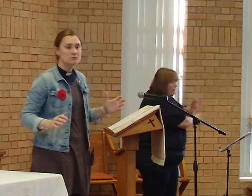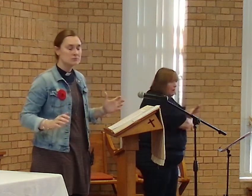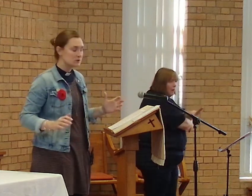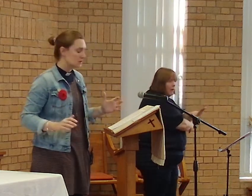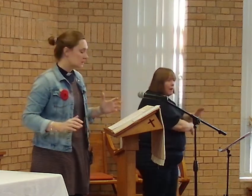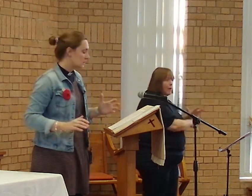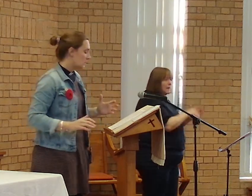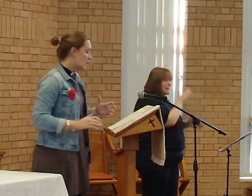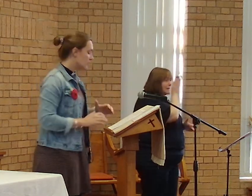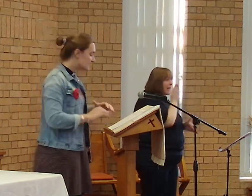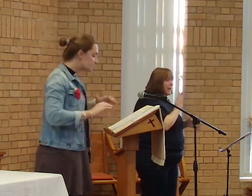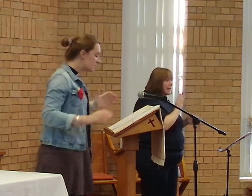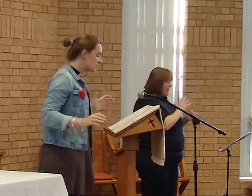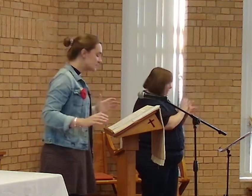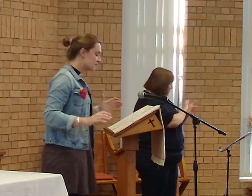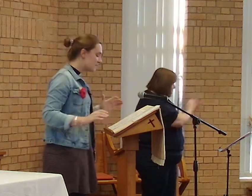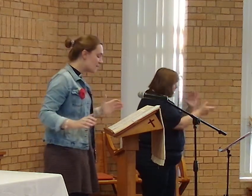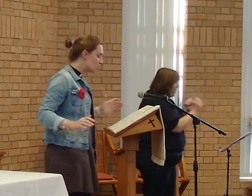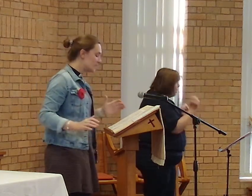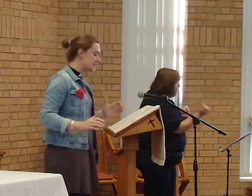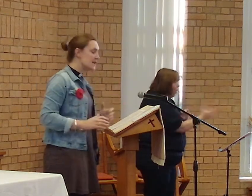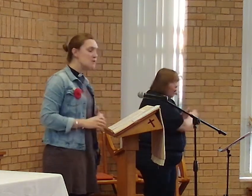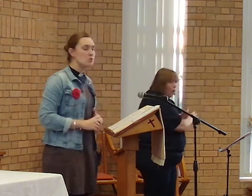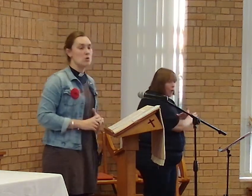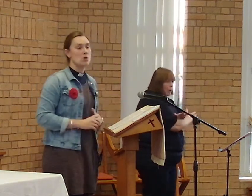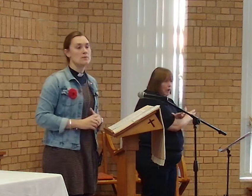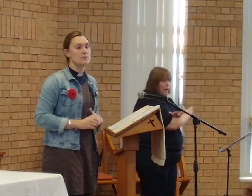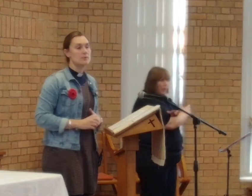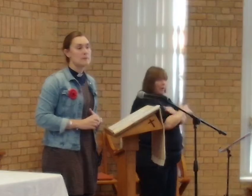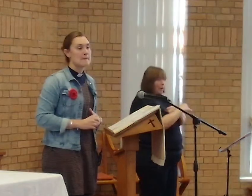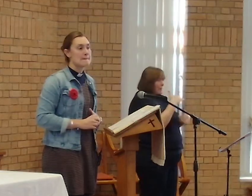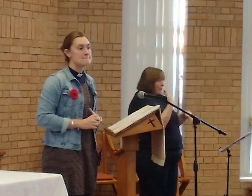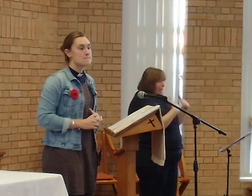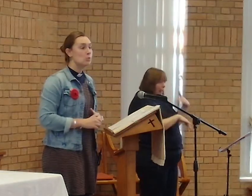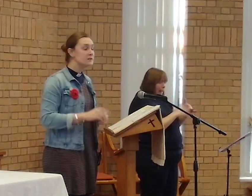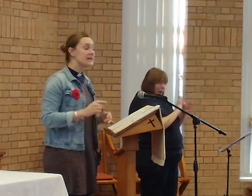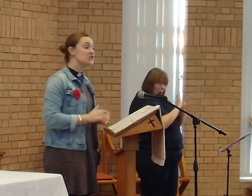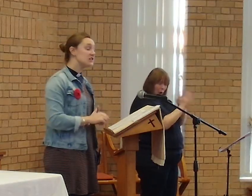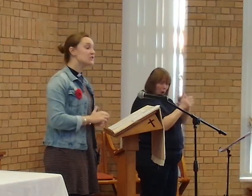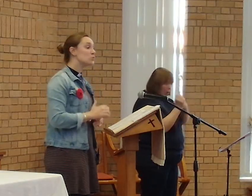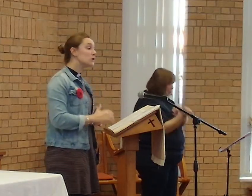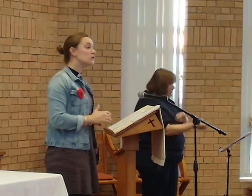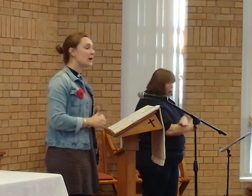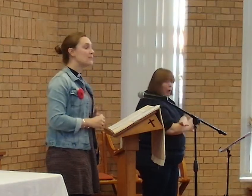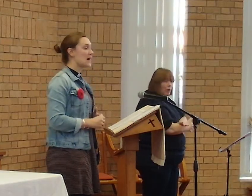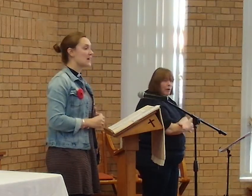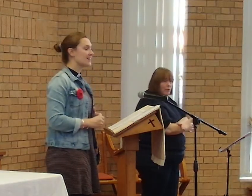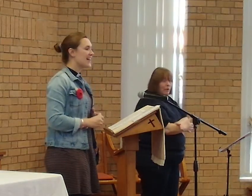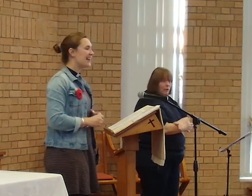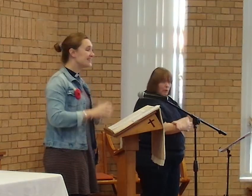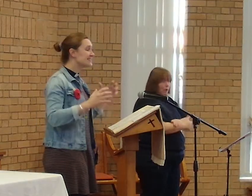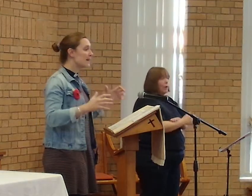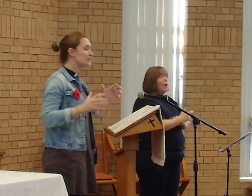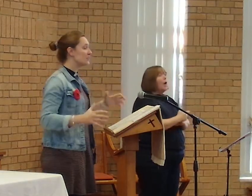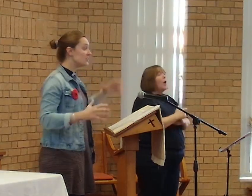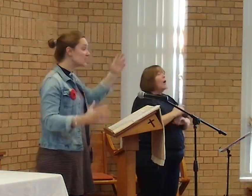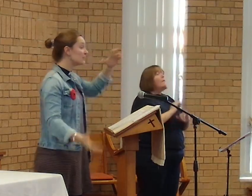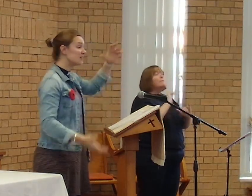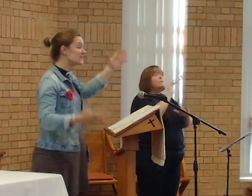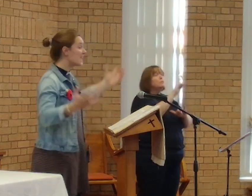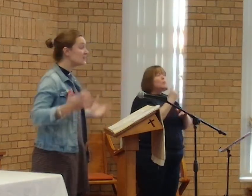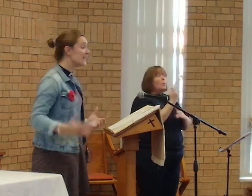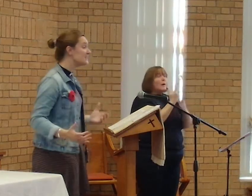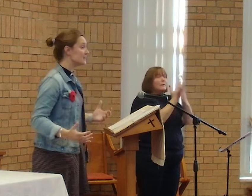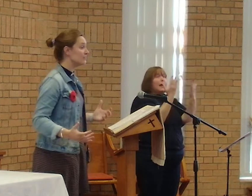gone. Our experience of them will be no more. One day Jesus will come back and establish